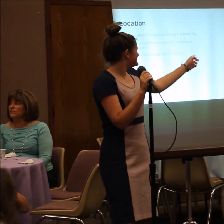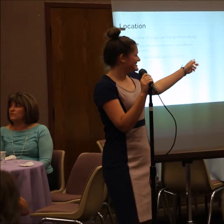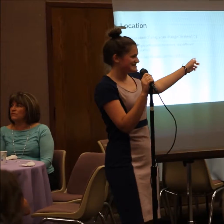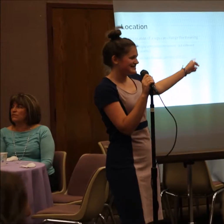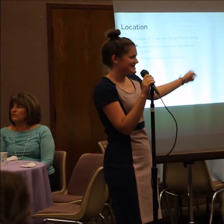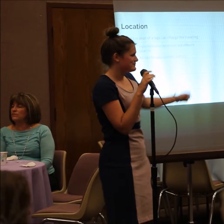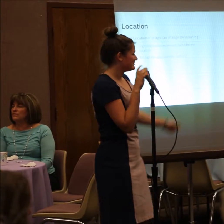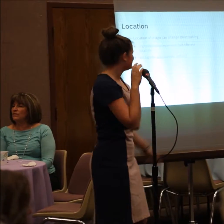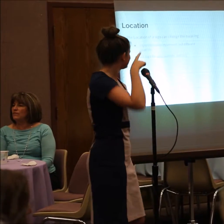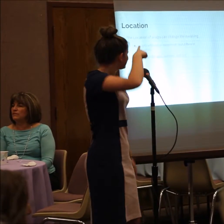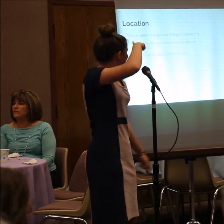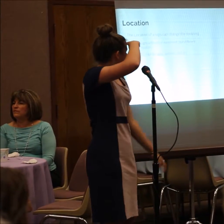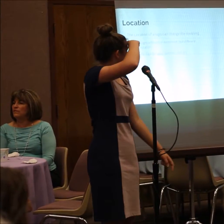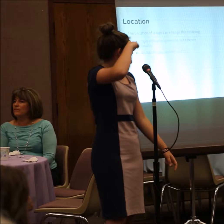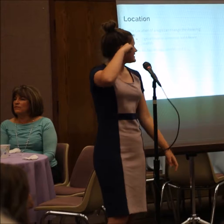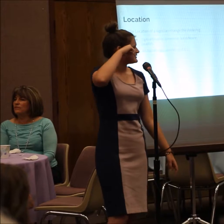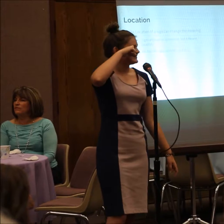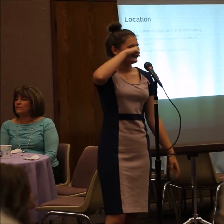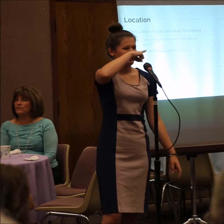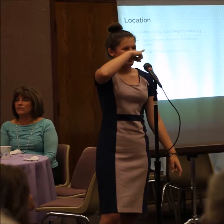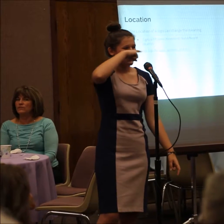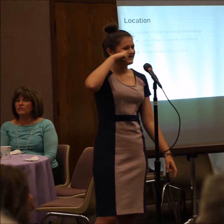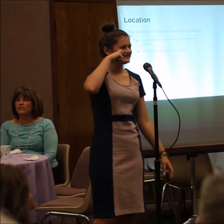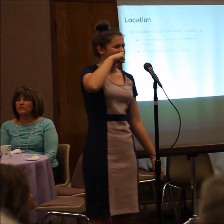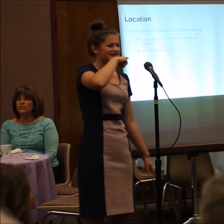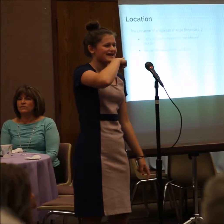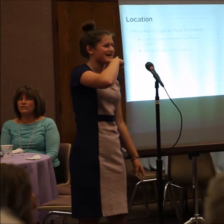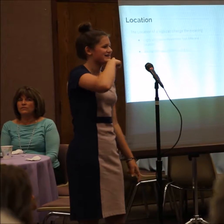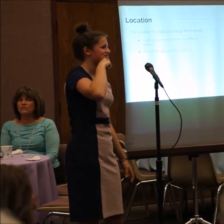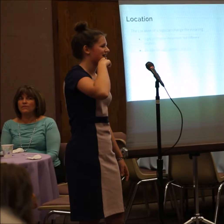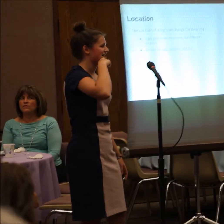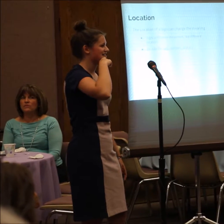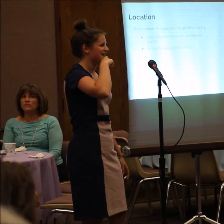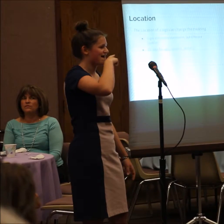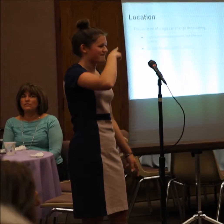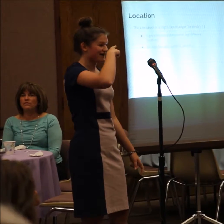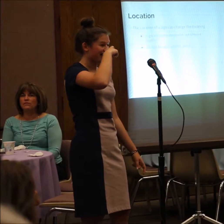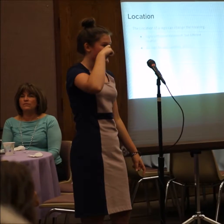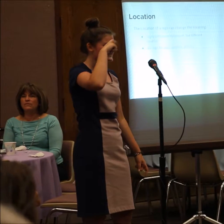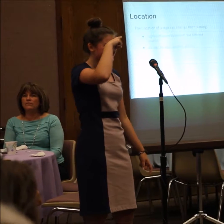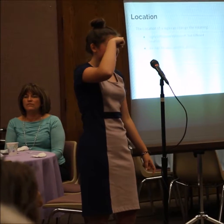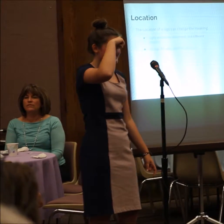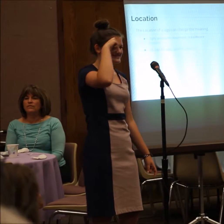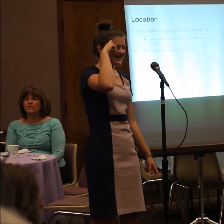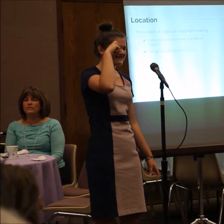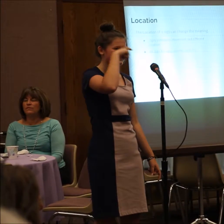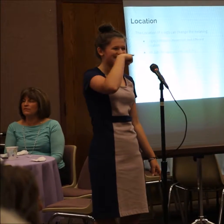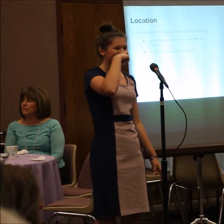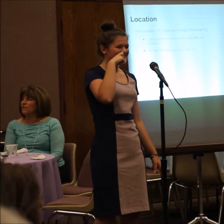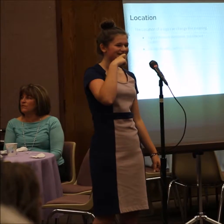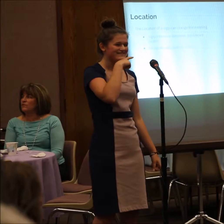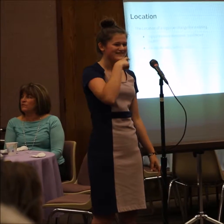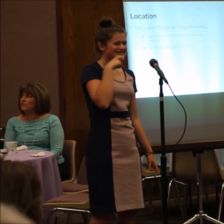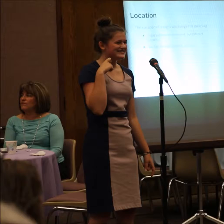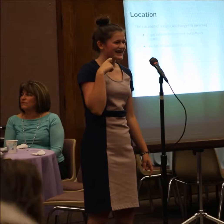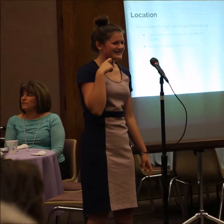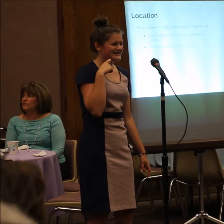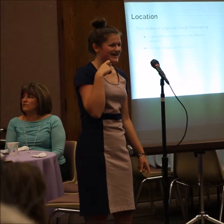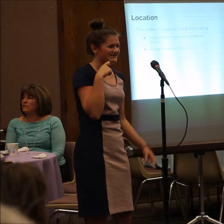This is an example. This is the sign for summer, ugly, and dry. Now, as you can easily tell, they're very alike, and